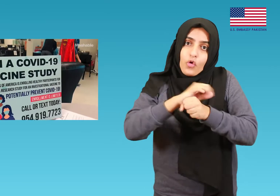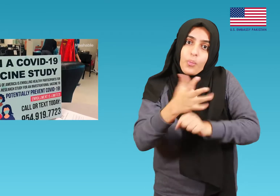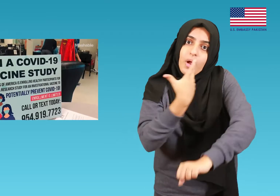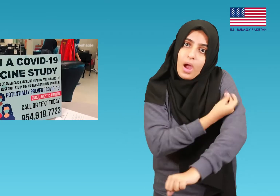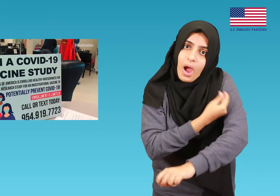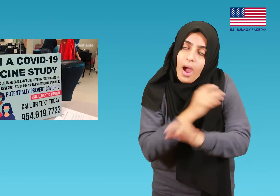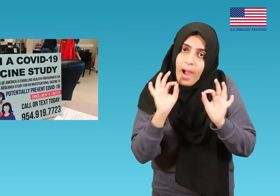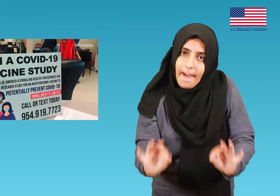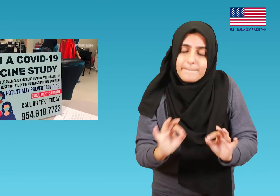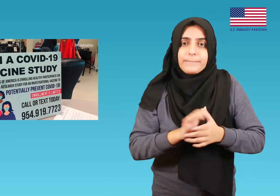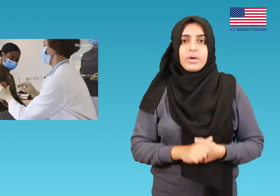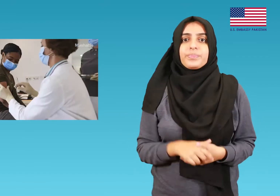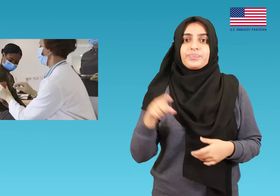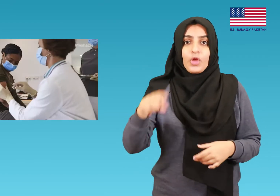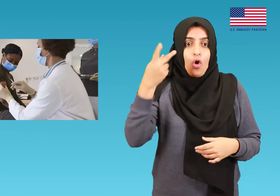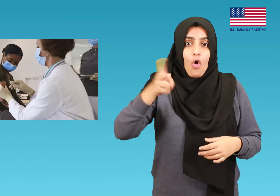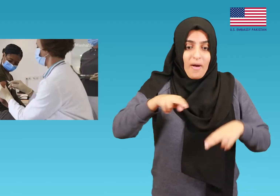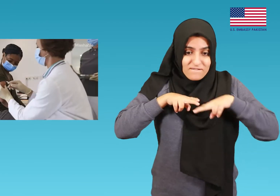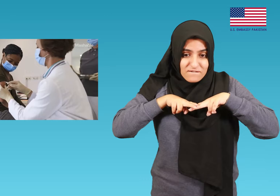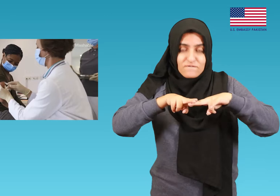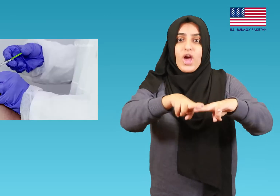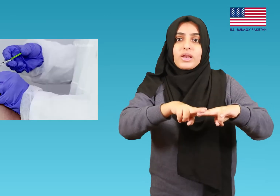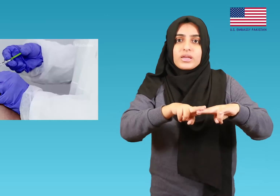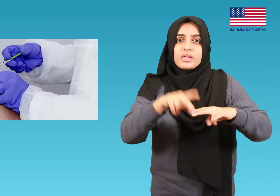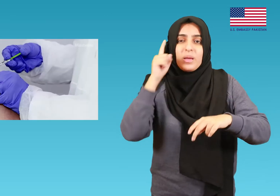the final stage before a drug can be approved in the US.